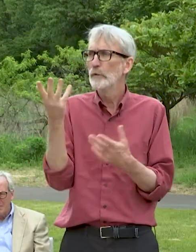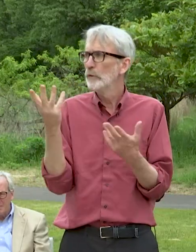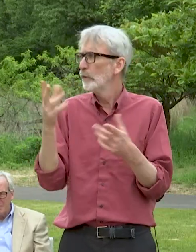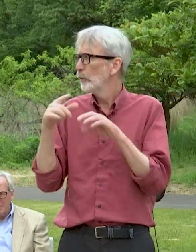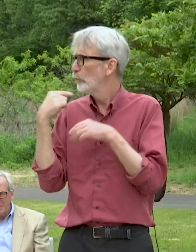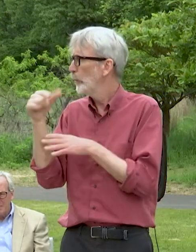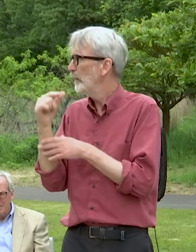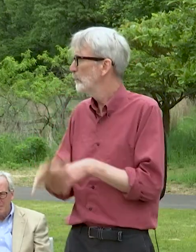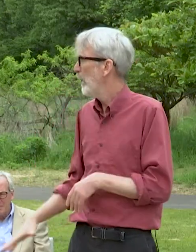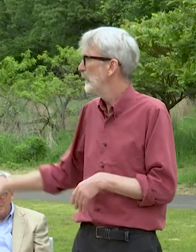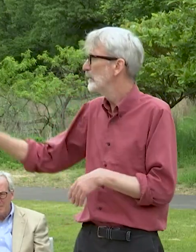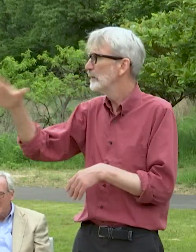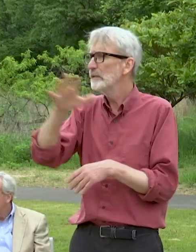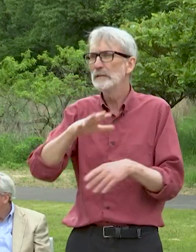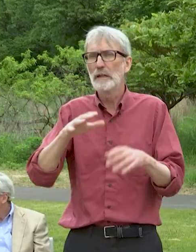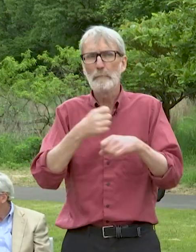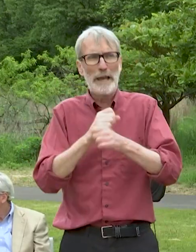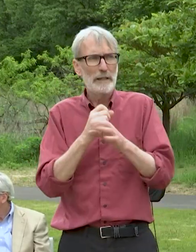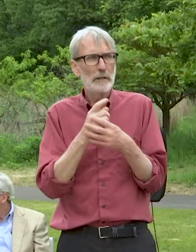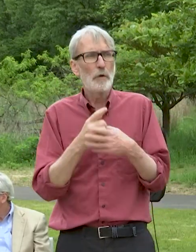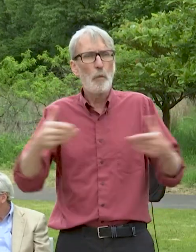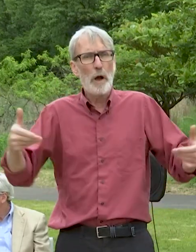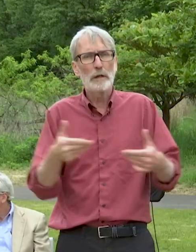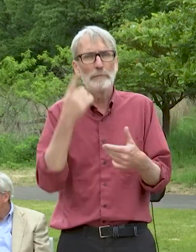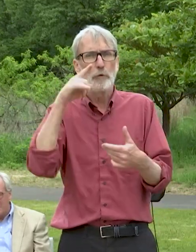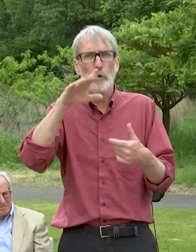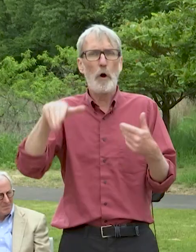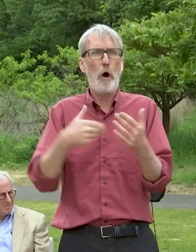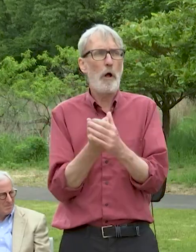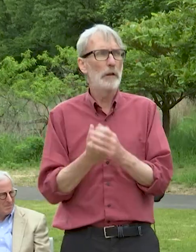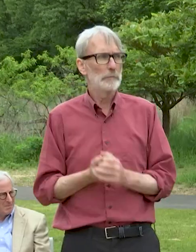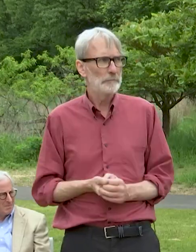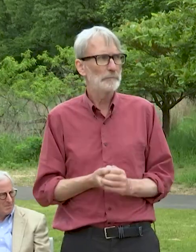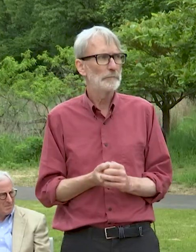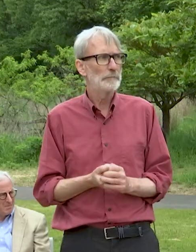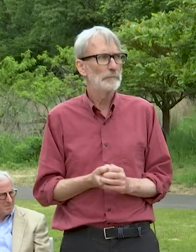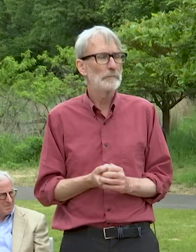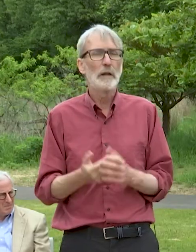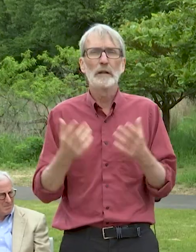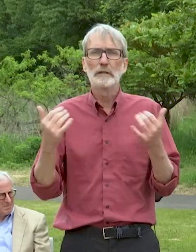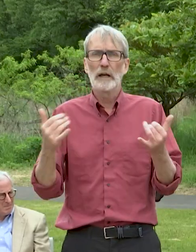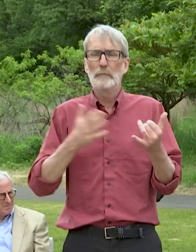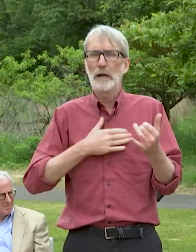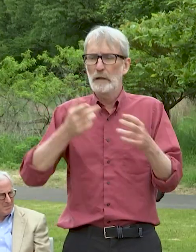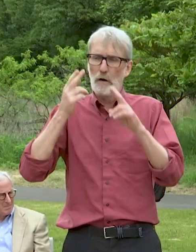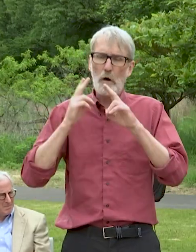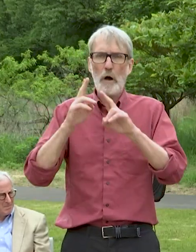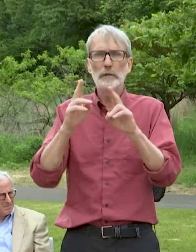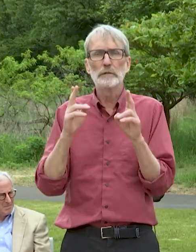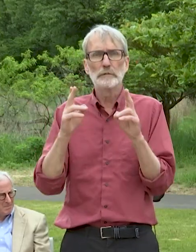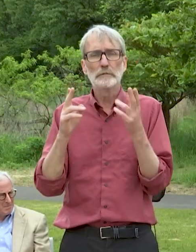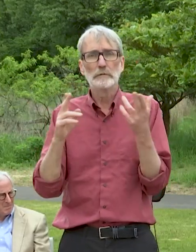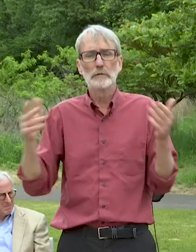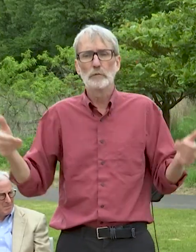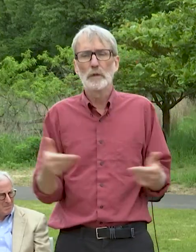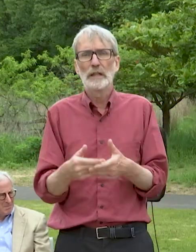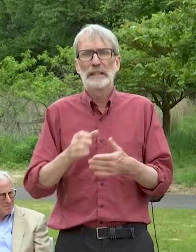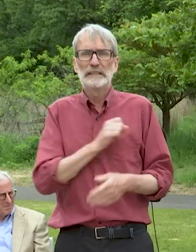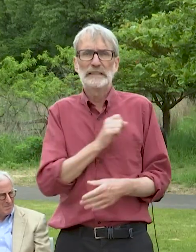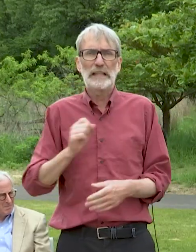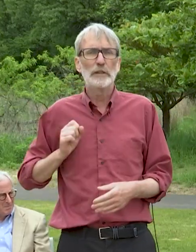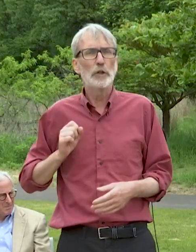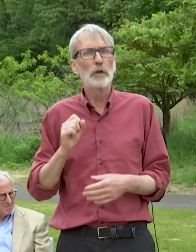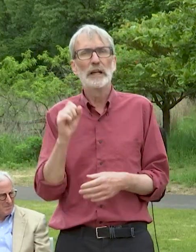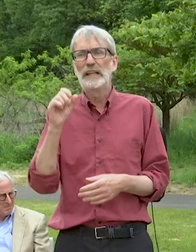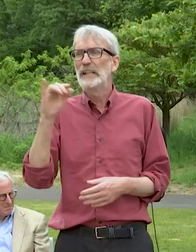to make them accessible, welcoming, inclusive for all. At this time, it's my great honor, truly, to welcome Senator Jay